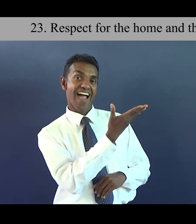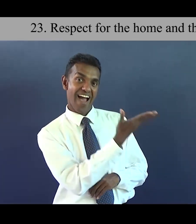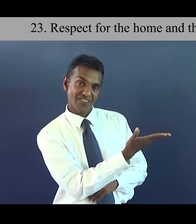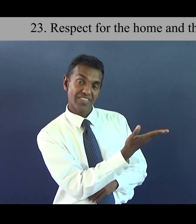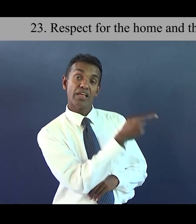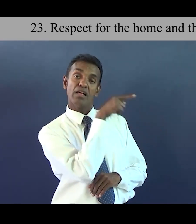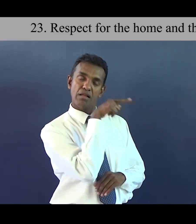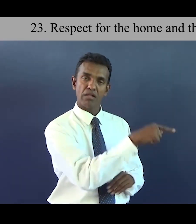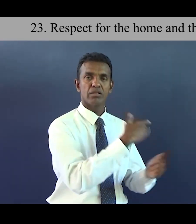to.